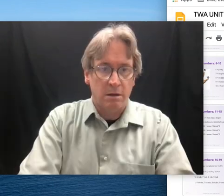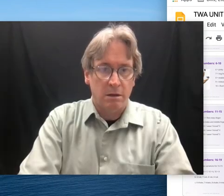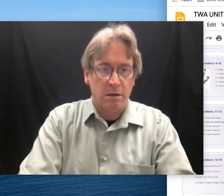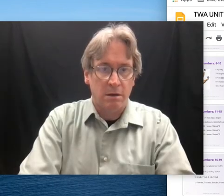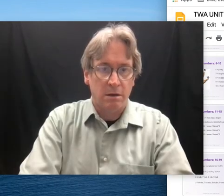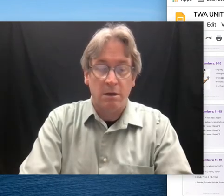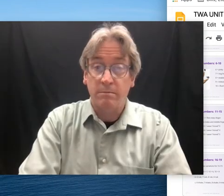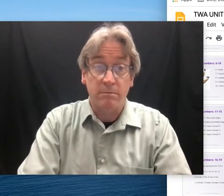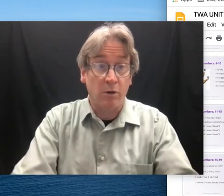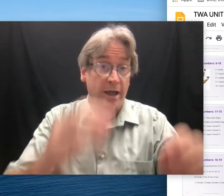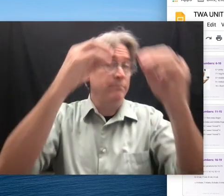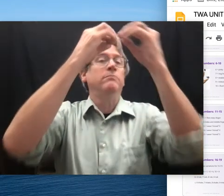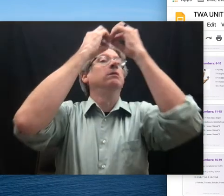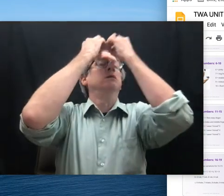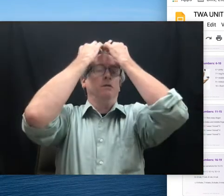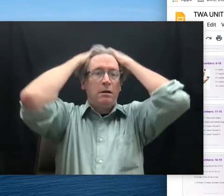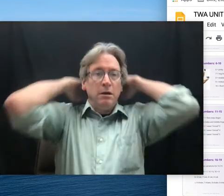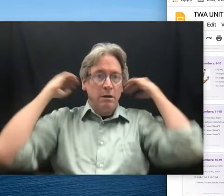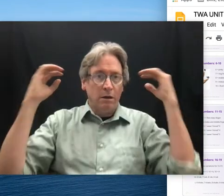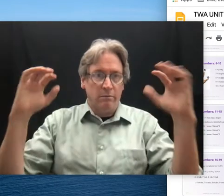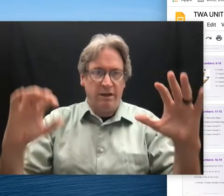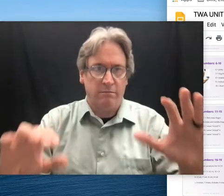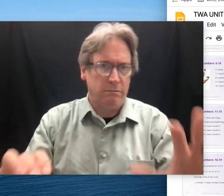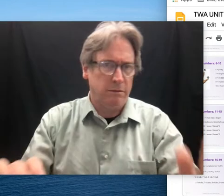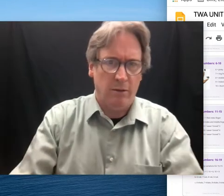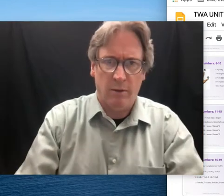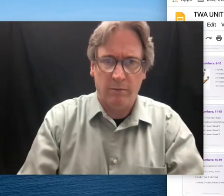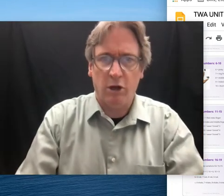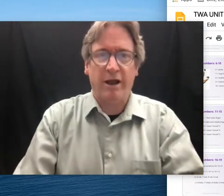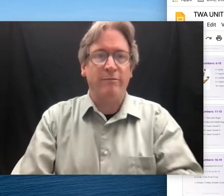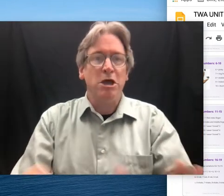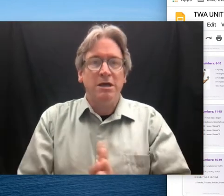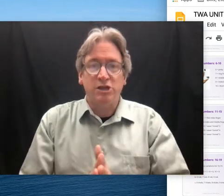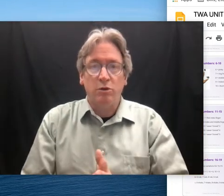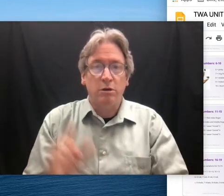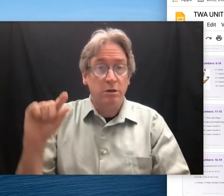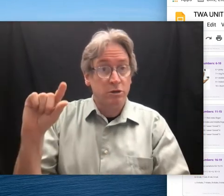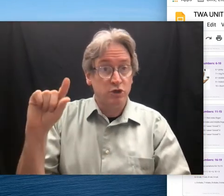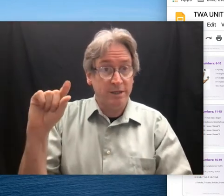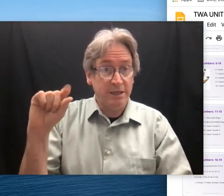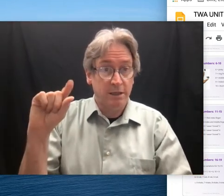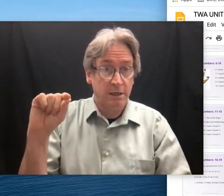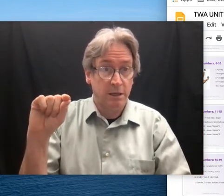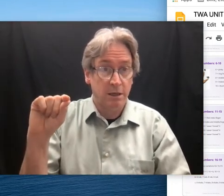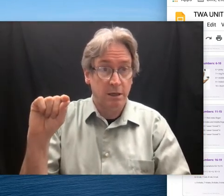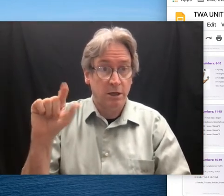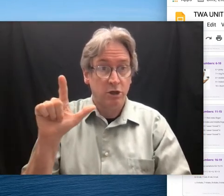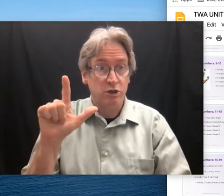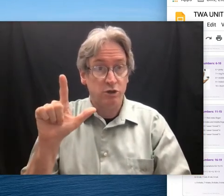back. Okay. I think that went well. Okay. So 20,